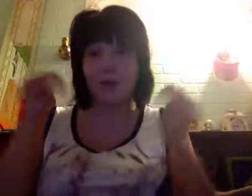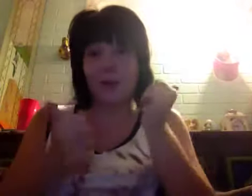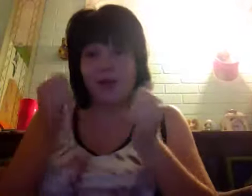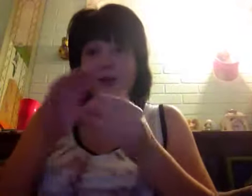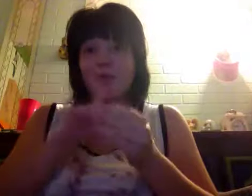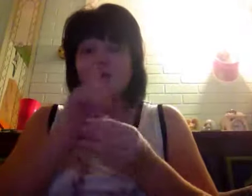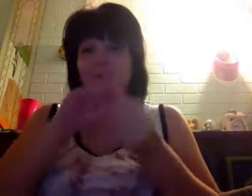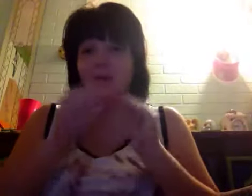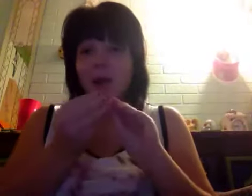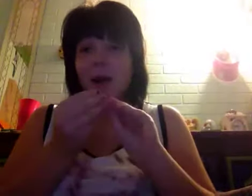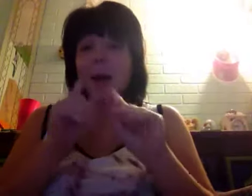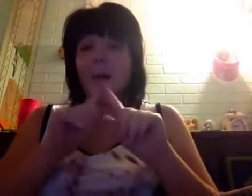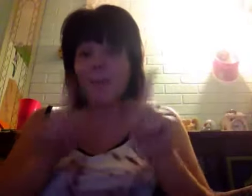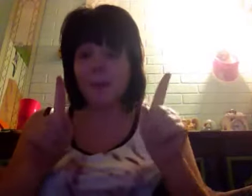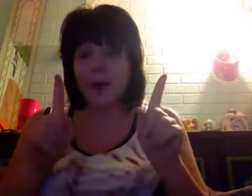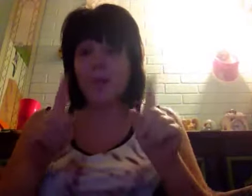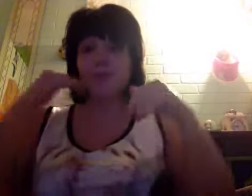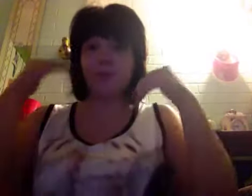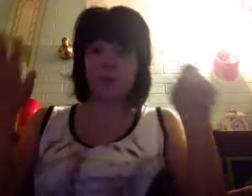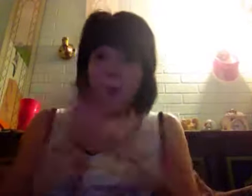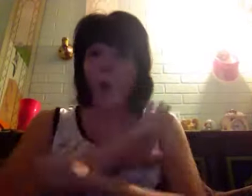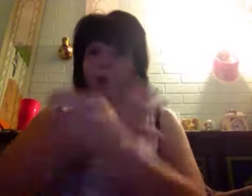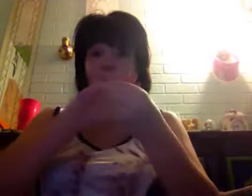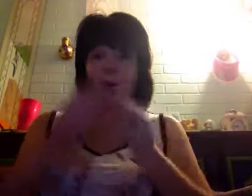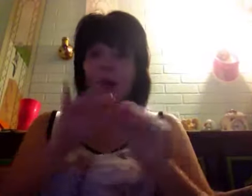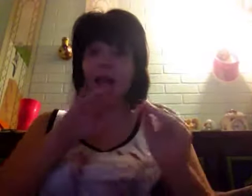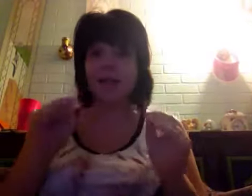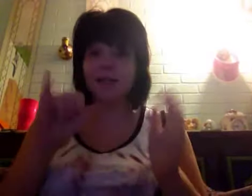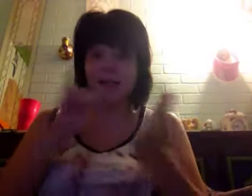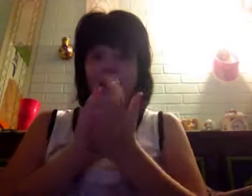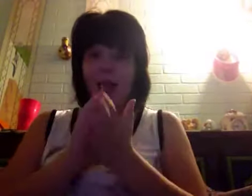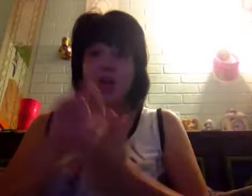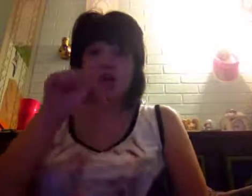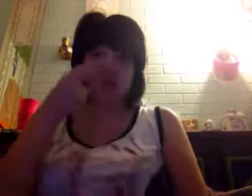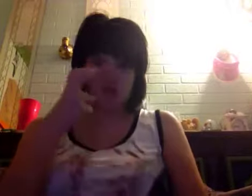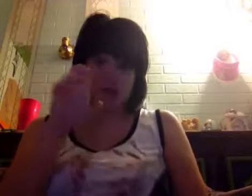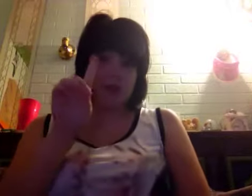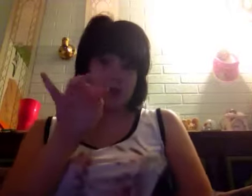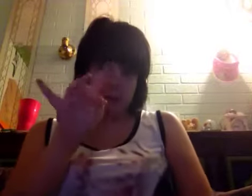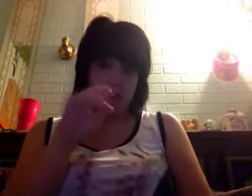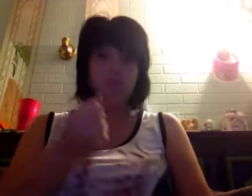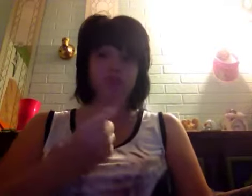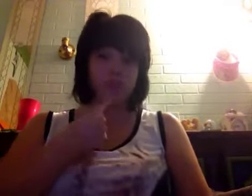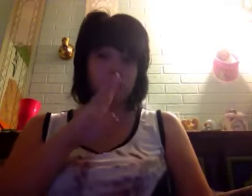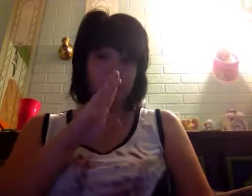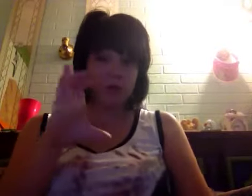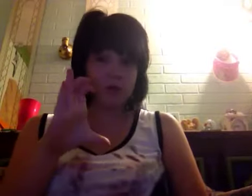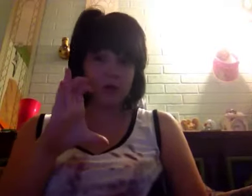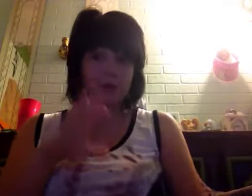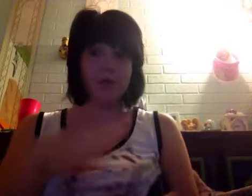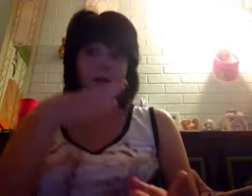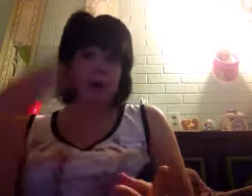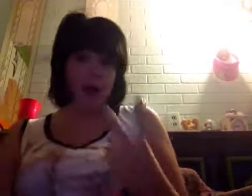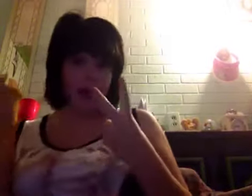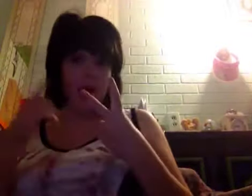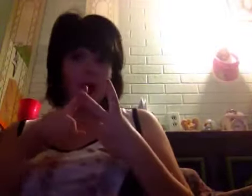which to be afraid, that the whole threat is that she did become versatile,